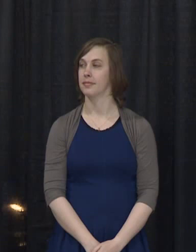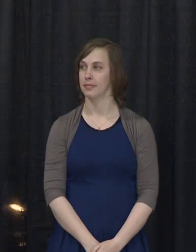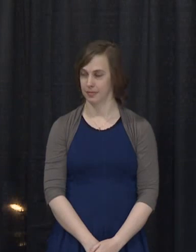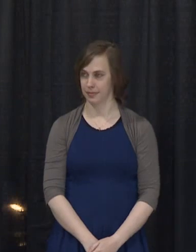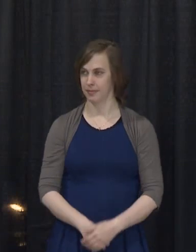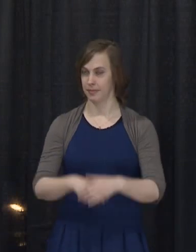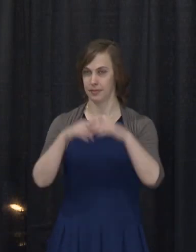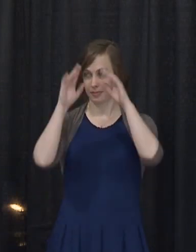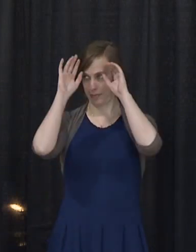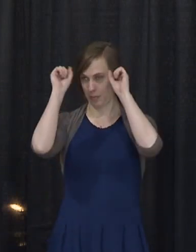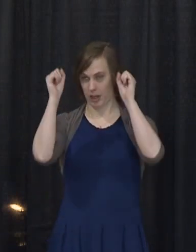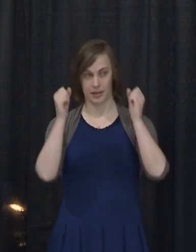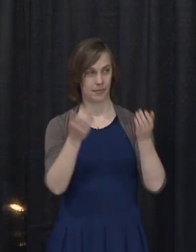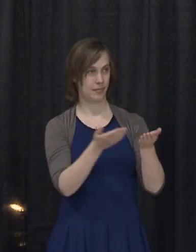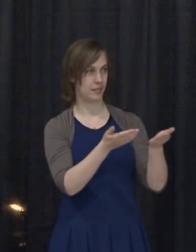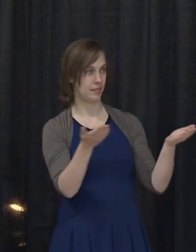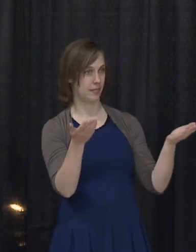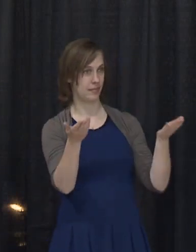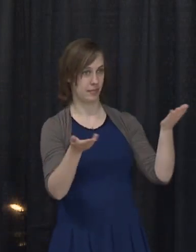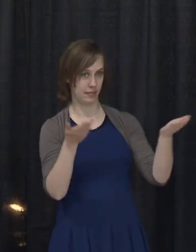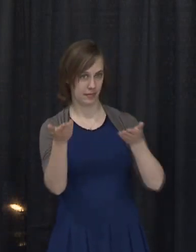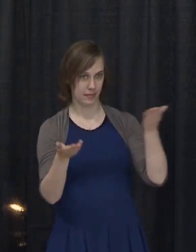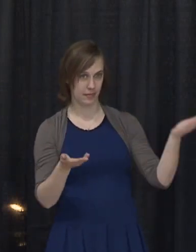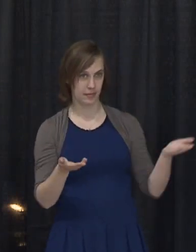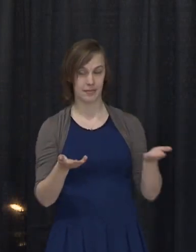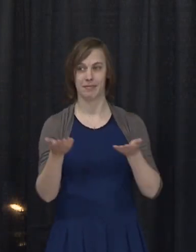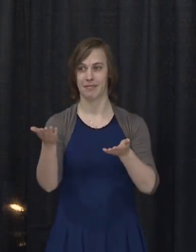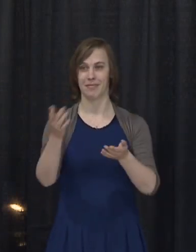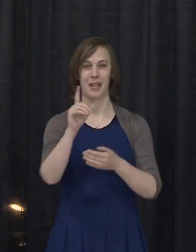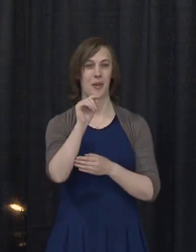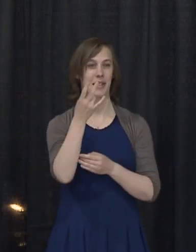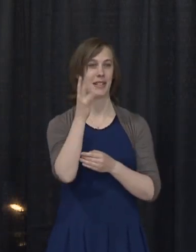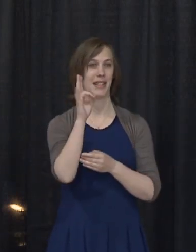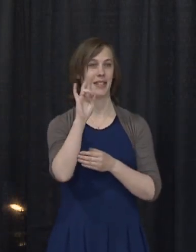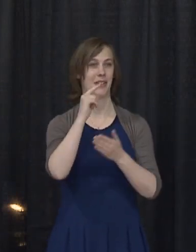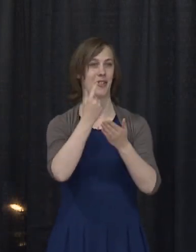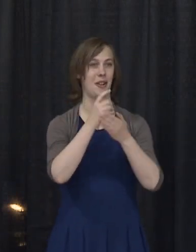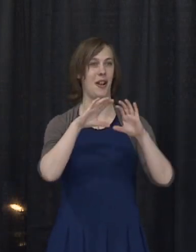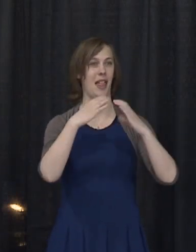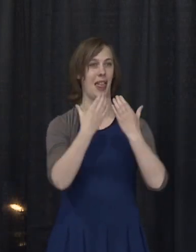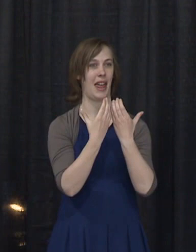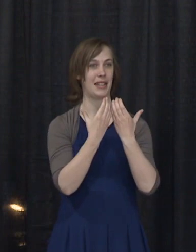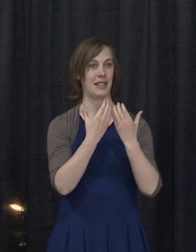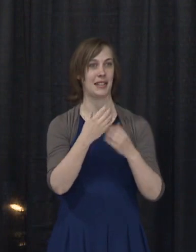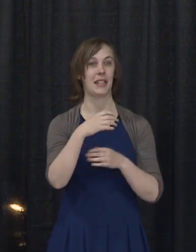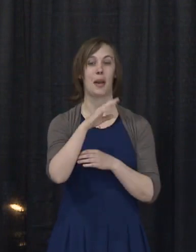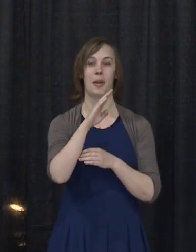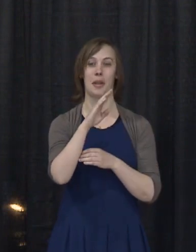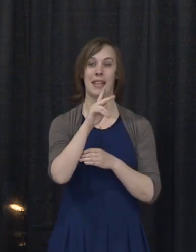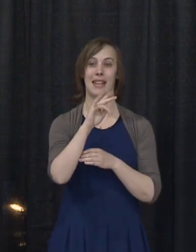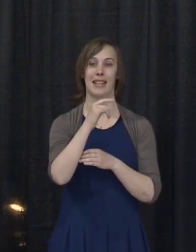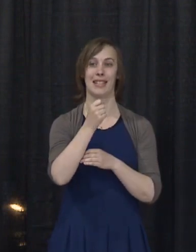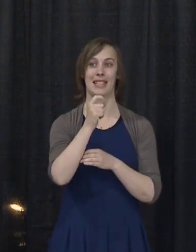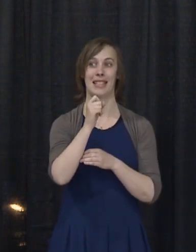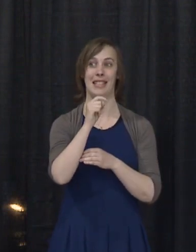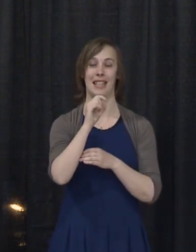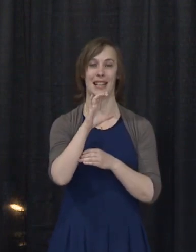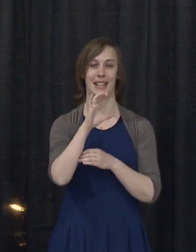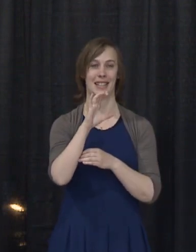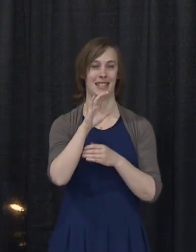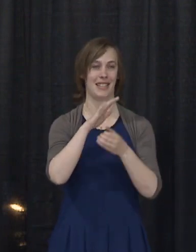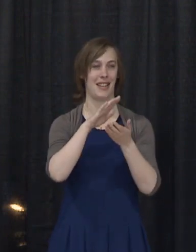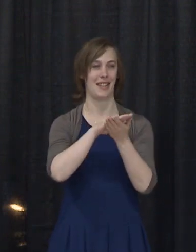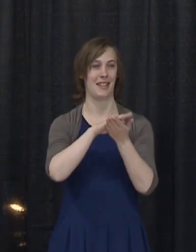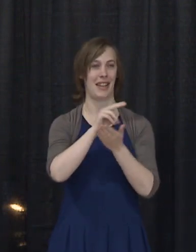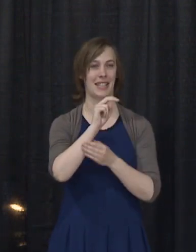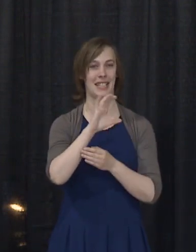Mr. President, and all of our guests, I present to you the 2017 graduating class from Kingstec Campus, Nova Scotia Community College.